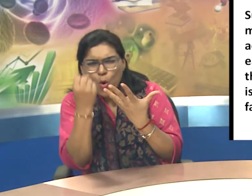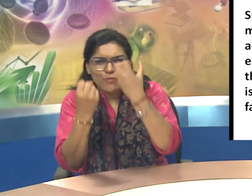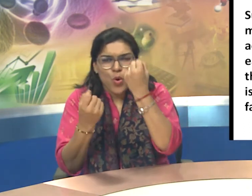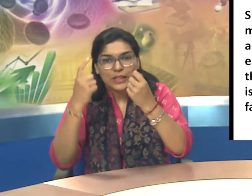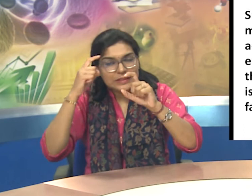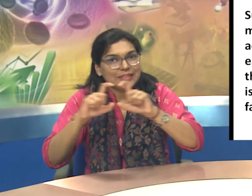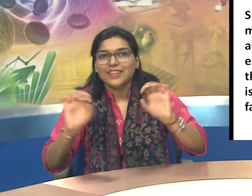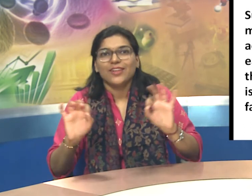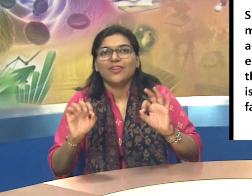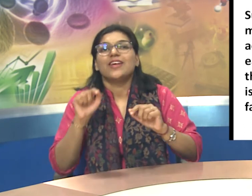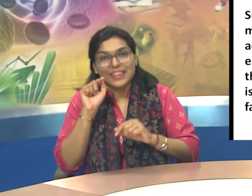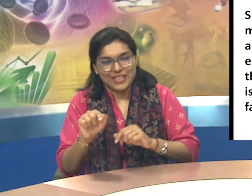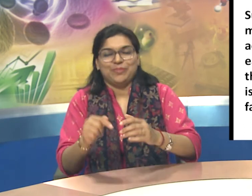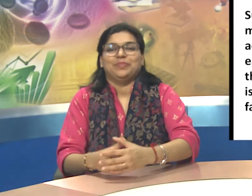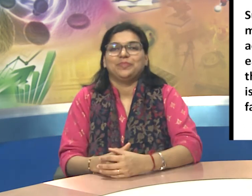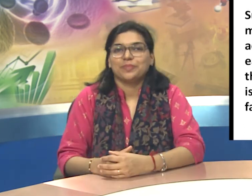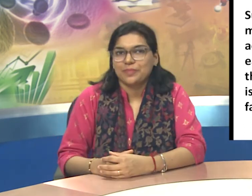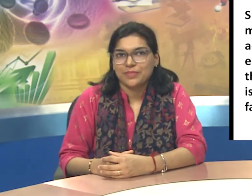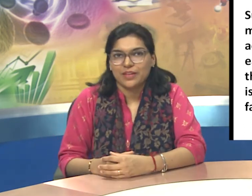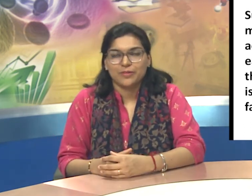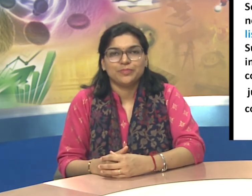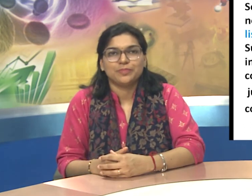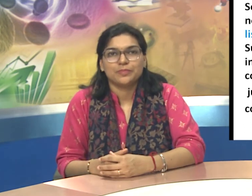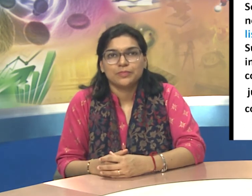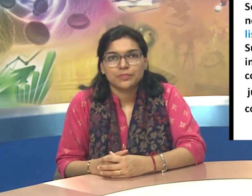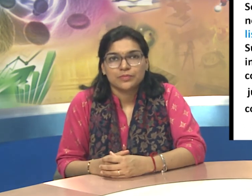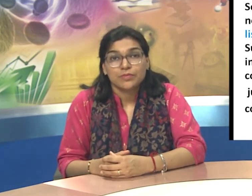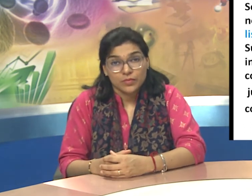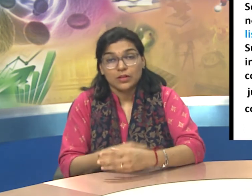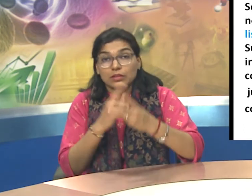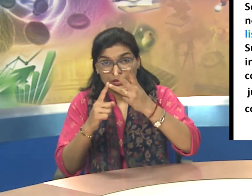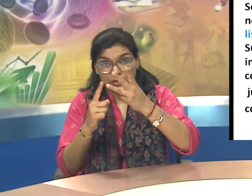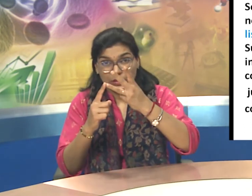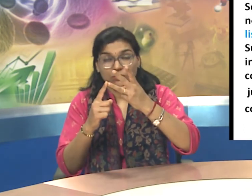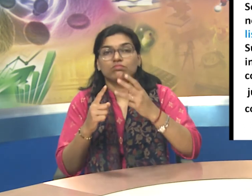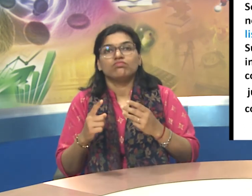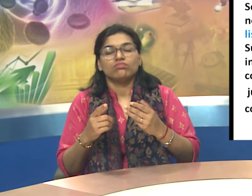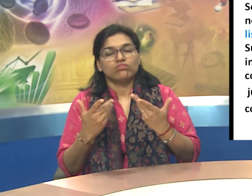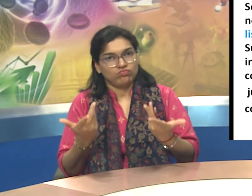passed further which gave a favorable impression to the sender.